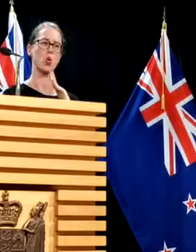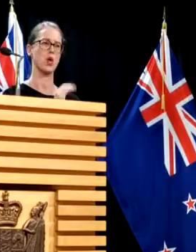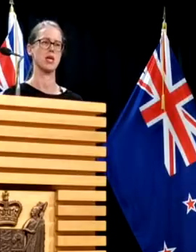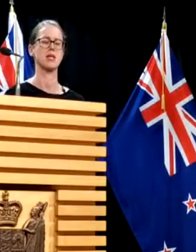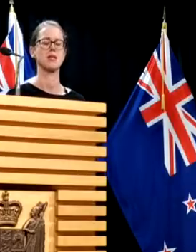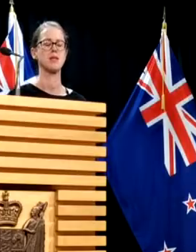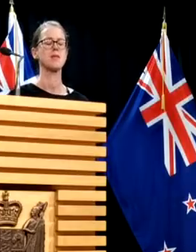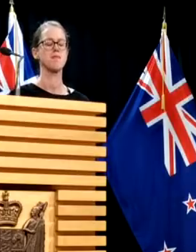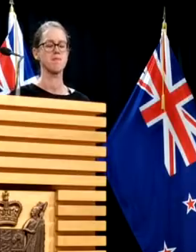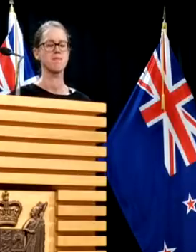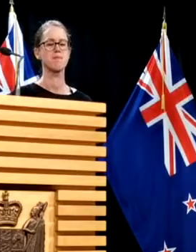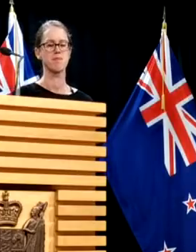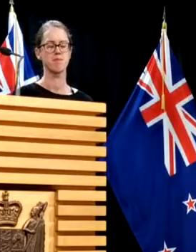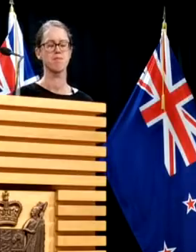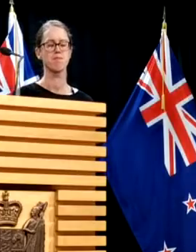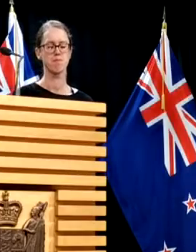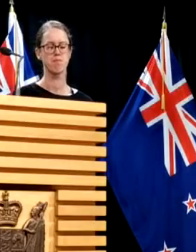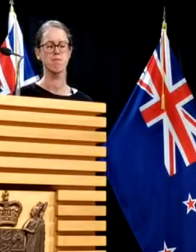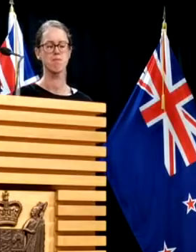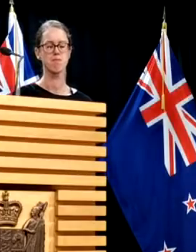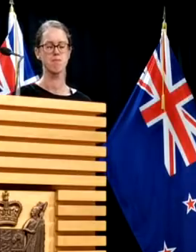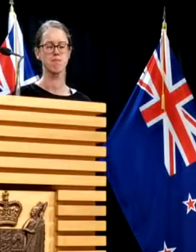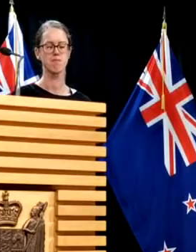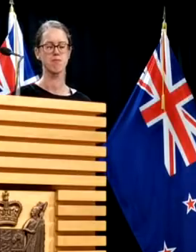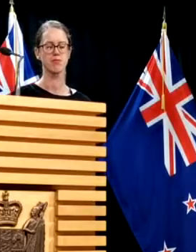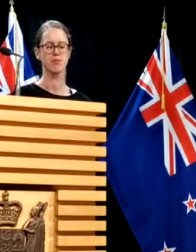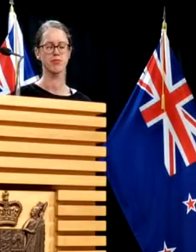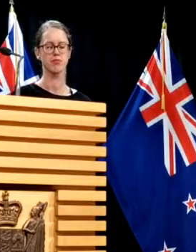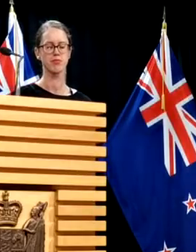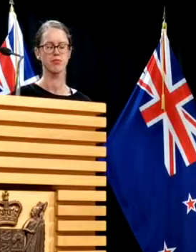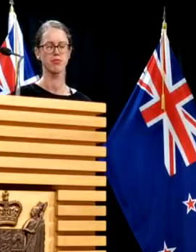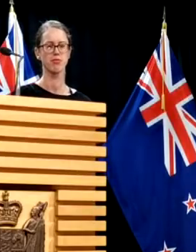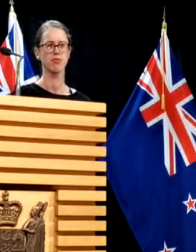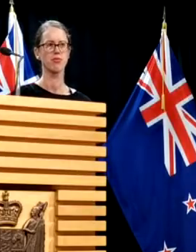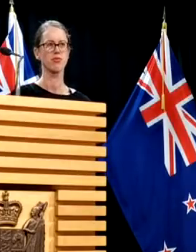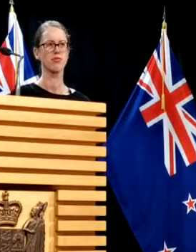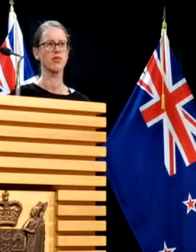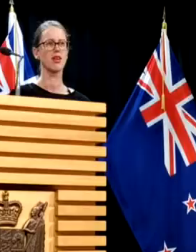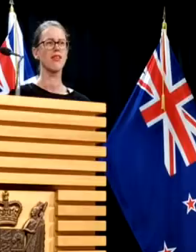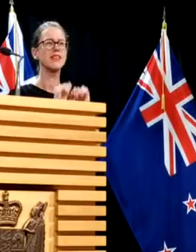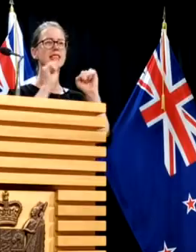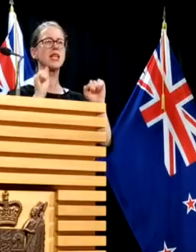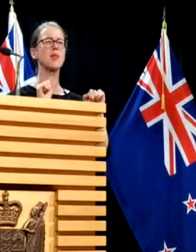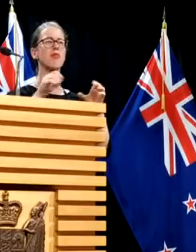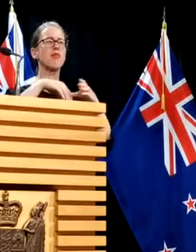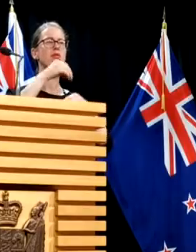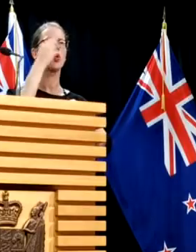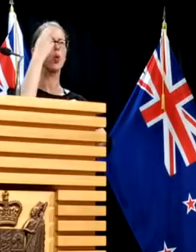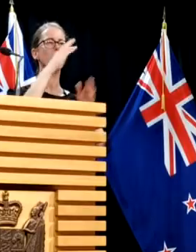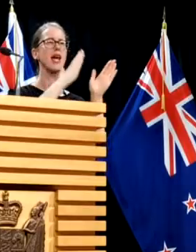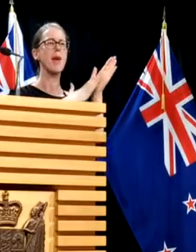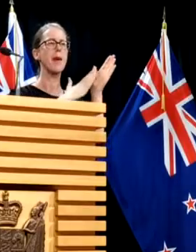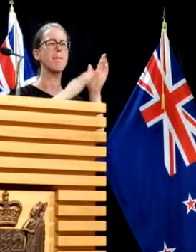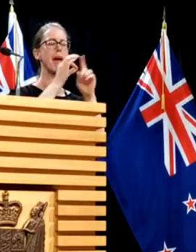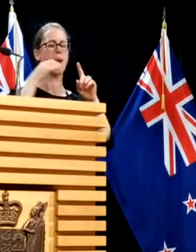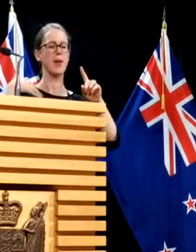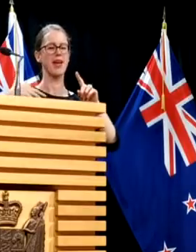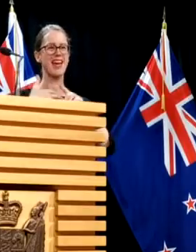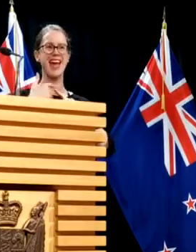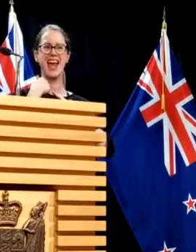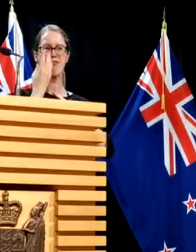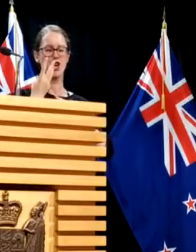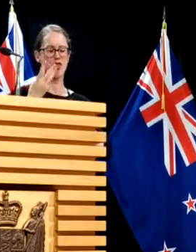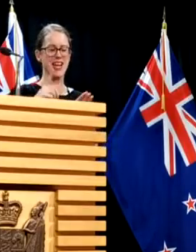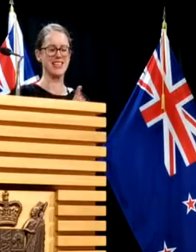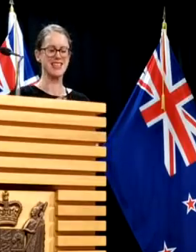all. Equally, you know, all the way through MMP, you've seen an evolution of agreements. This